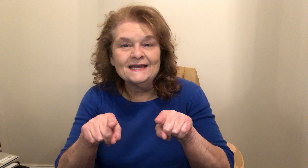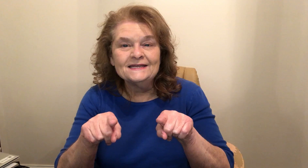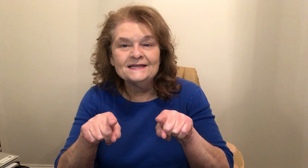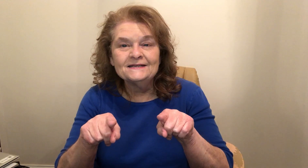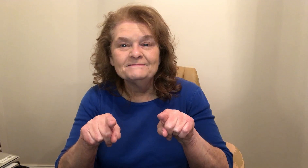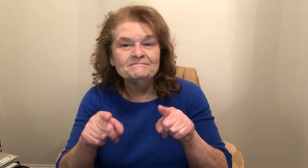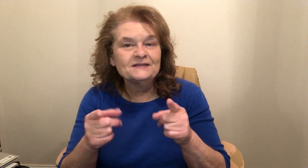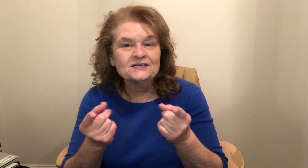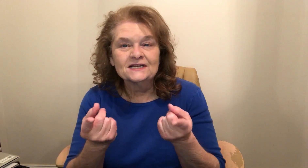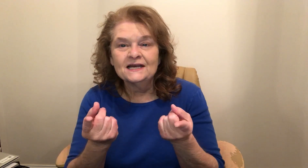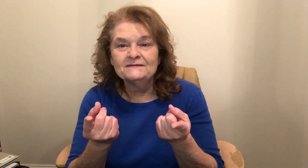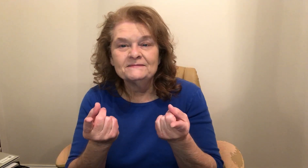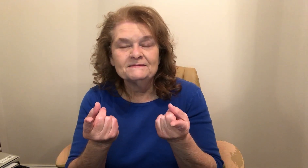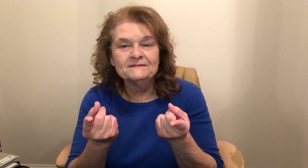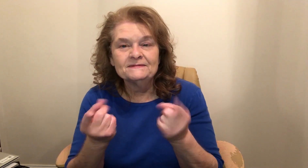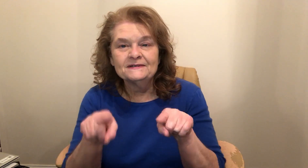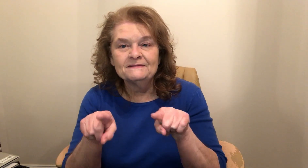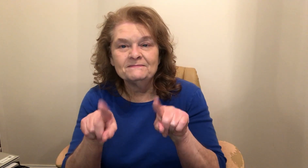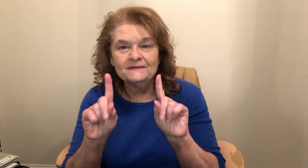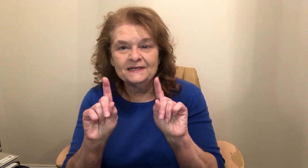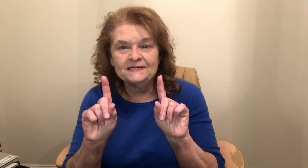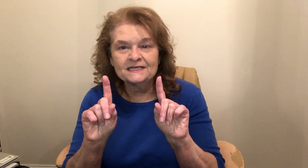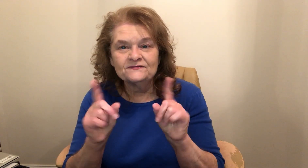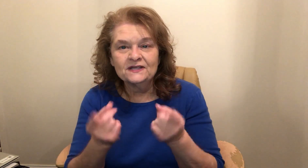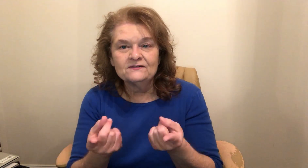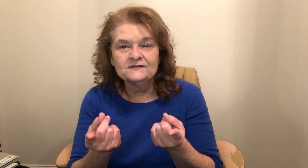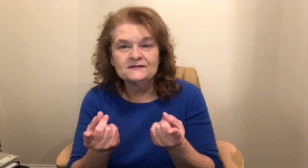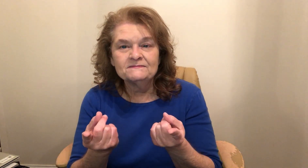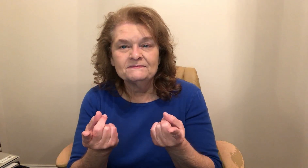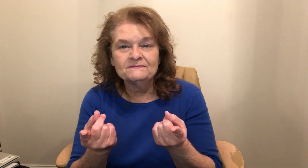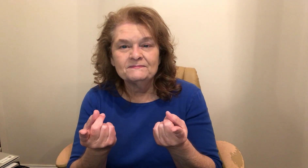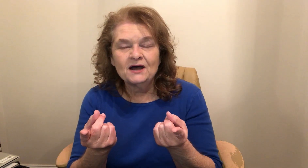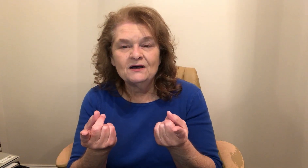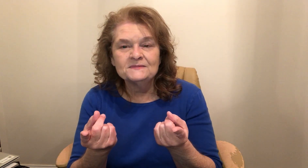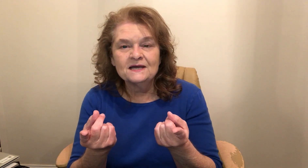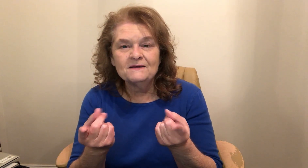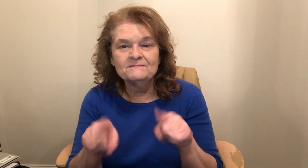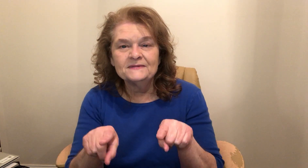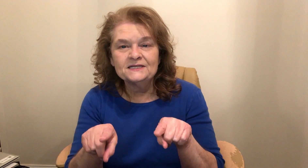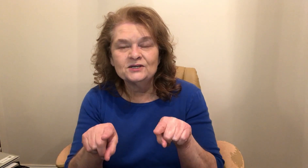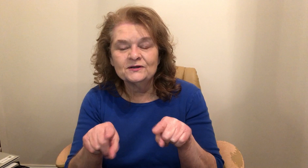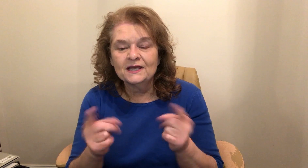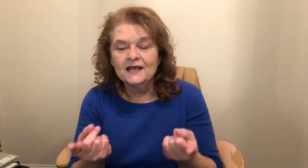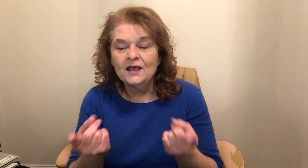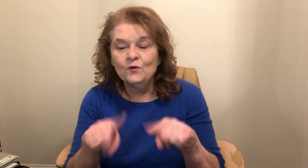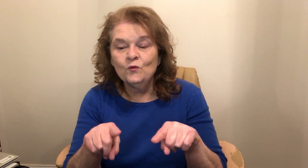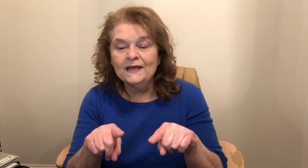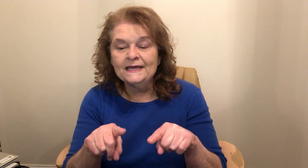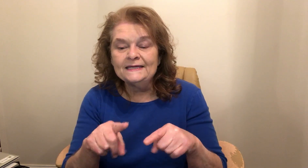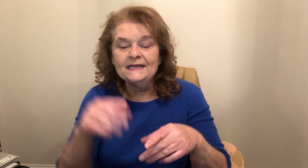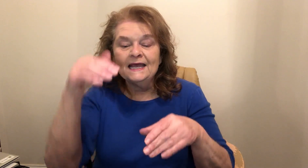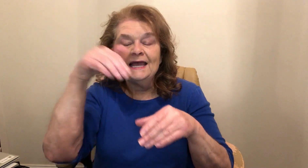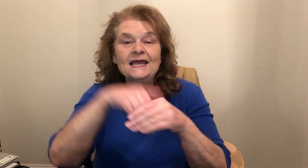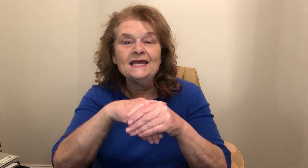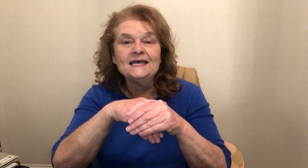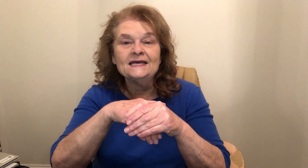When, just got index fingers, palms up, and turn it. When in